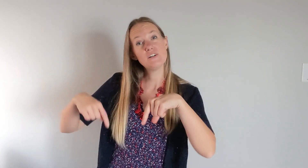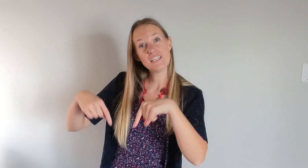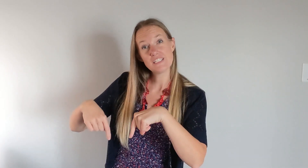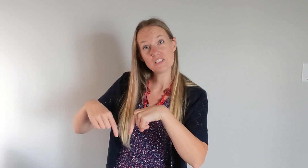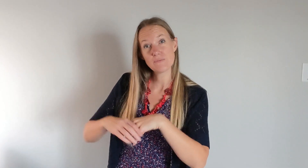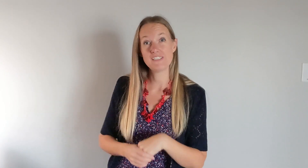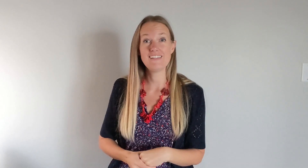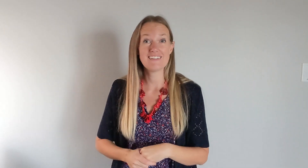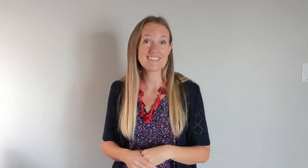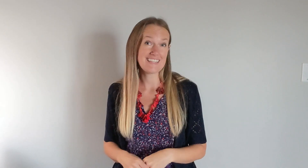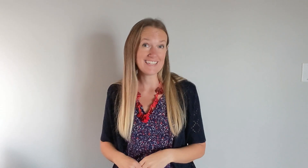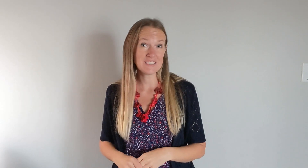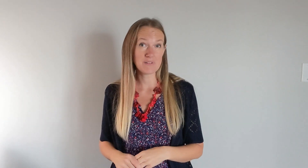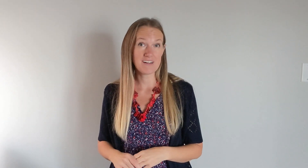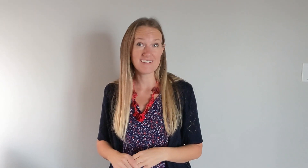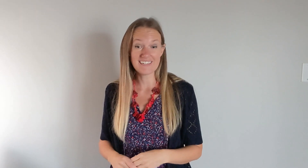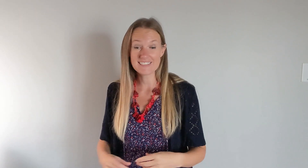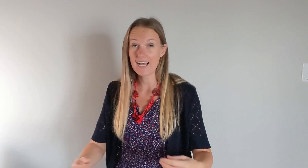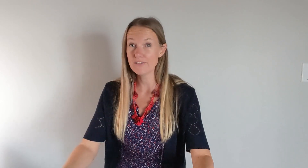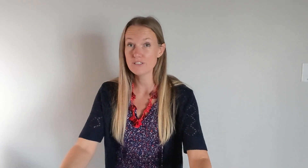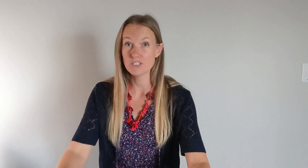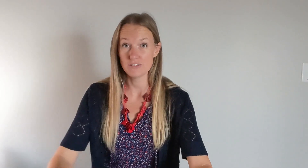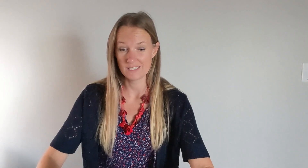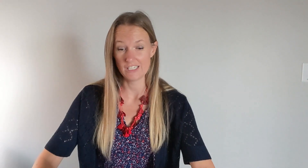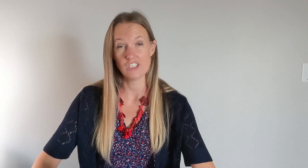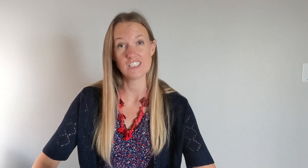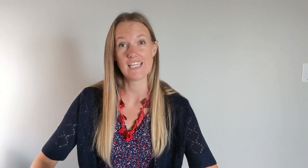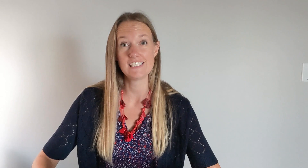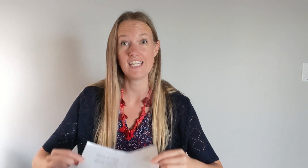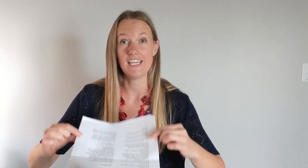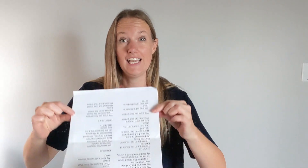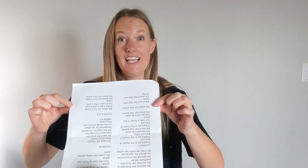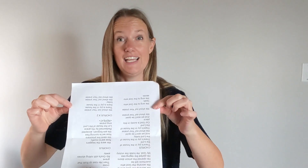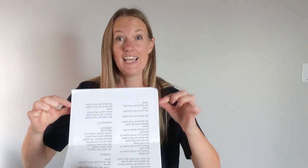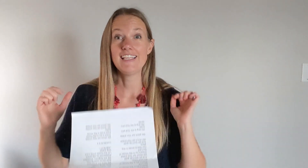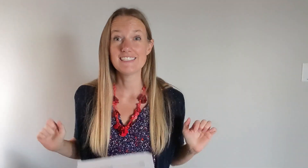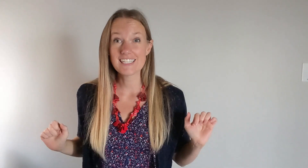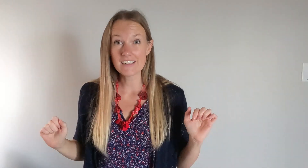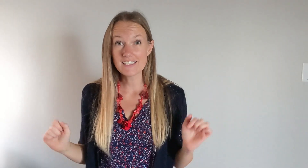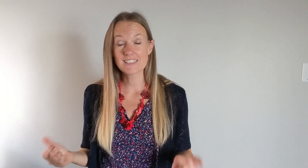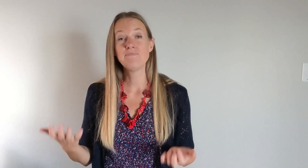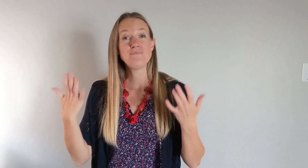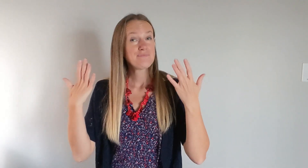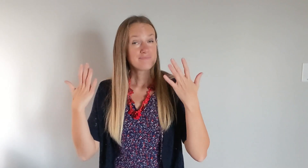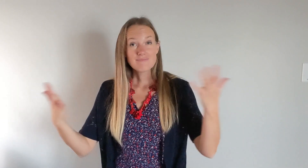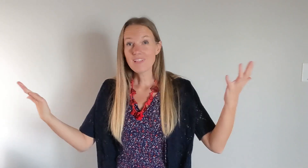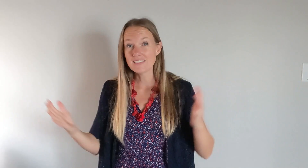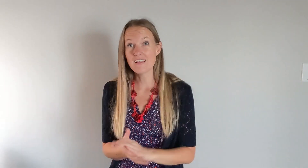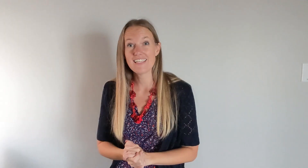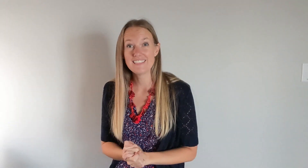in the description, there's a link to print off lyrics. I use them too. See, look, you just can't see. Okay, there's the lyrics. It's a lot easier